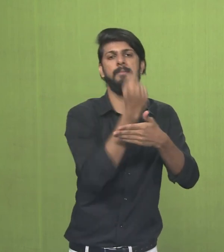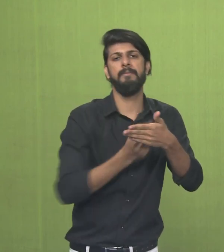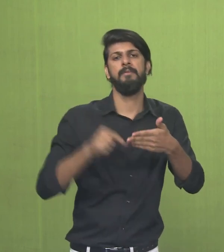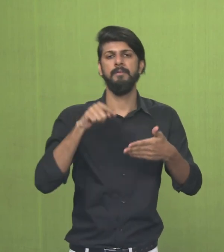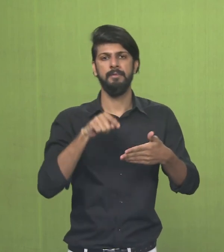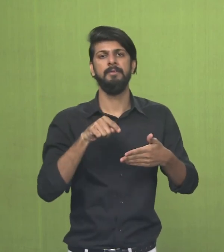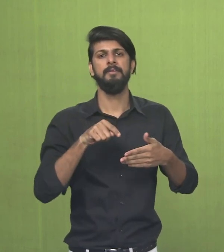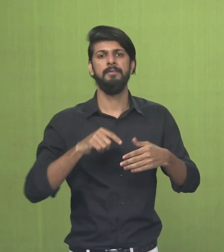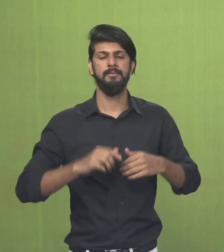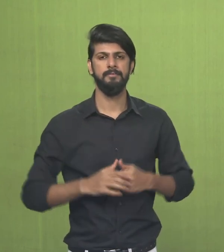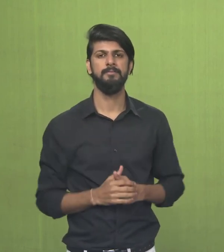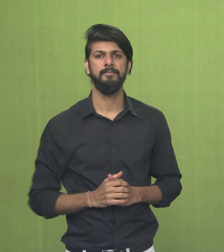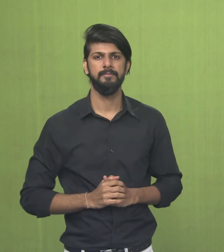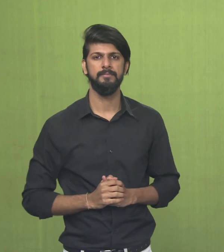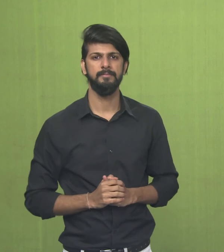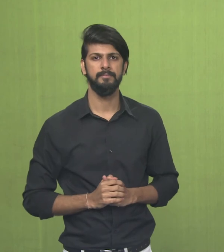what delineate means.